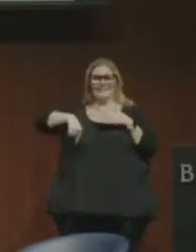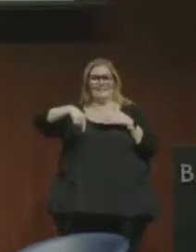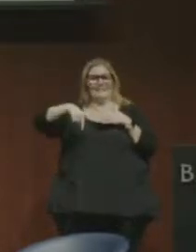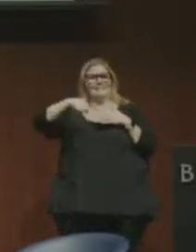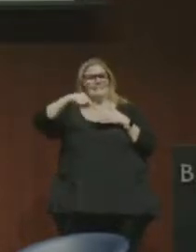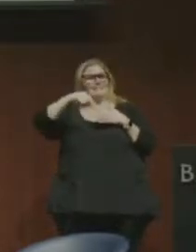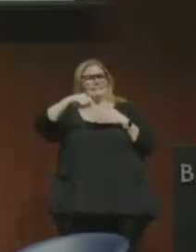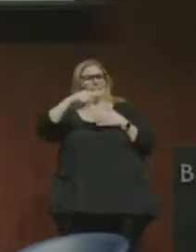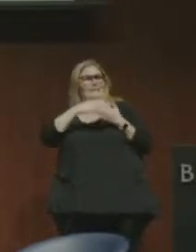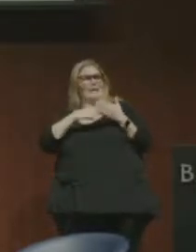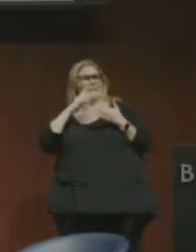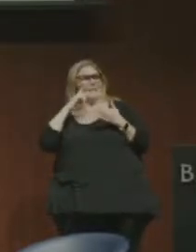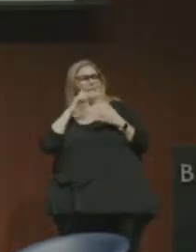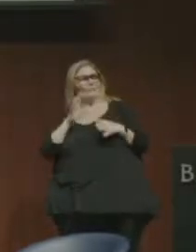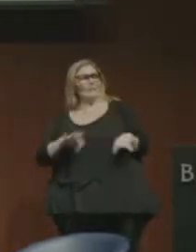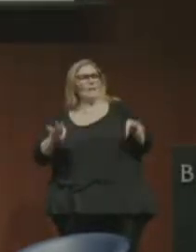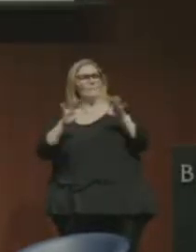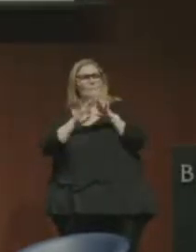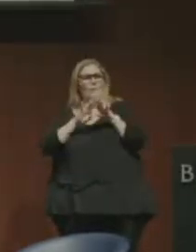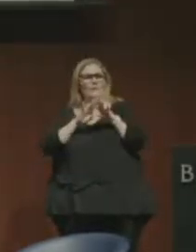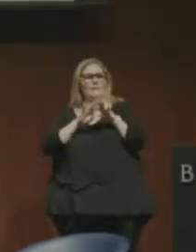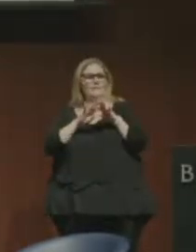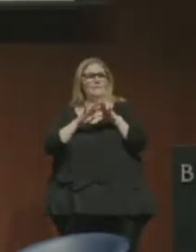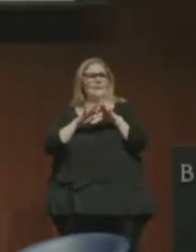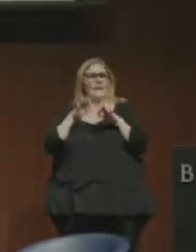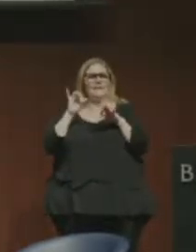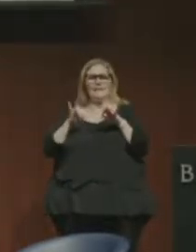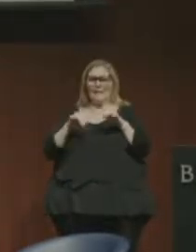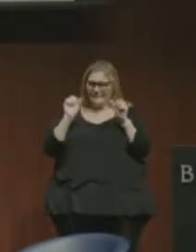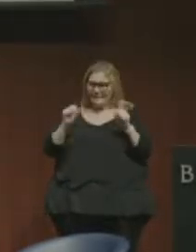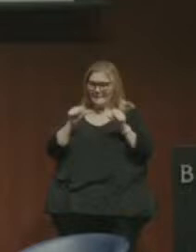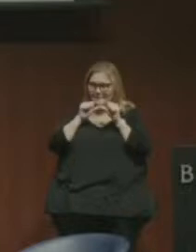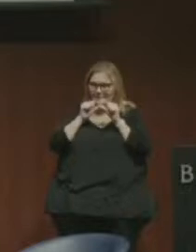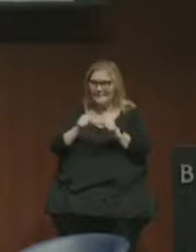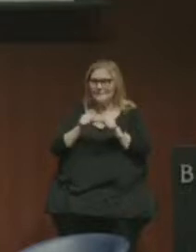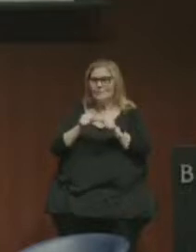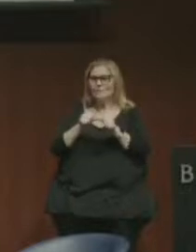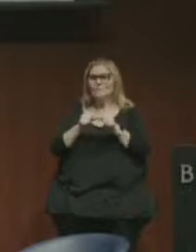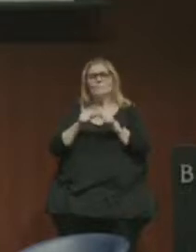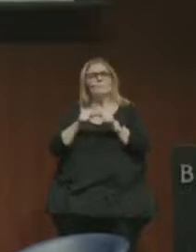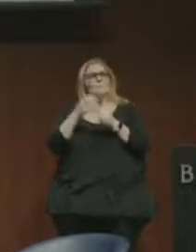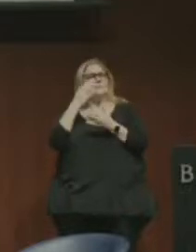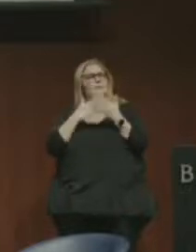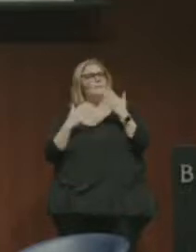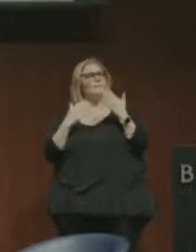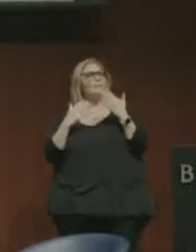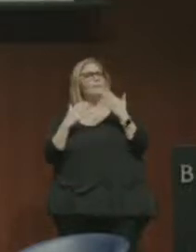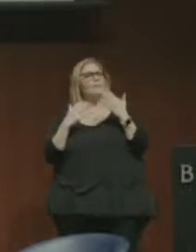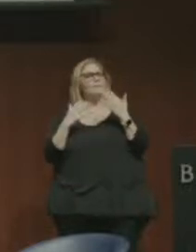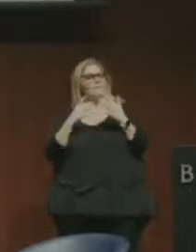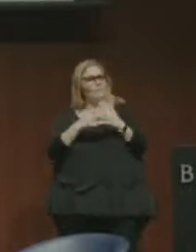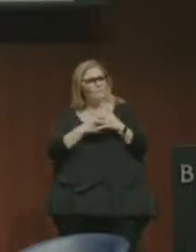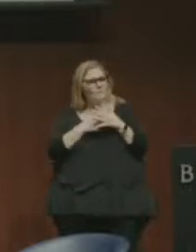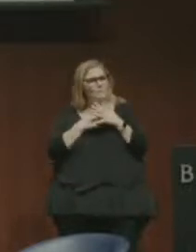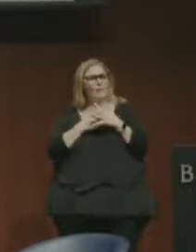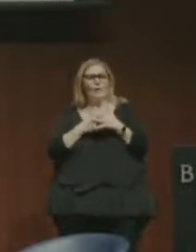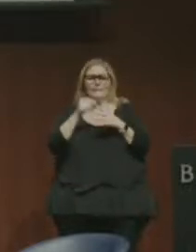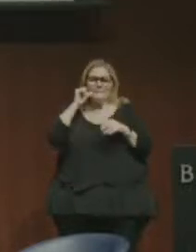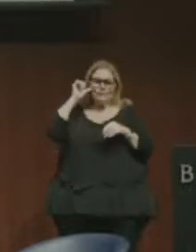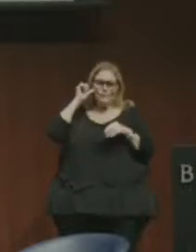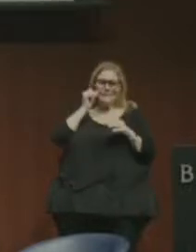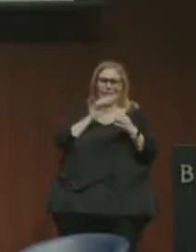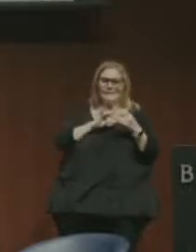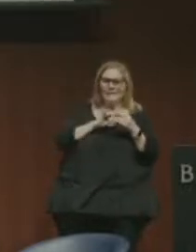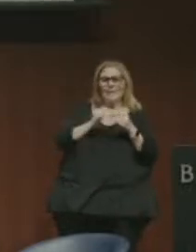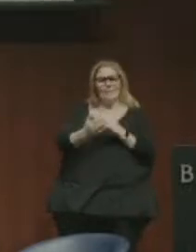in particular, I think, is so important and meaningful is that, yes, it continues some of the threads that we sort of started pulling at both yesterday and